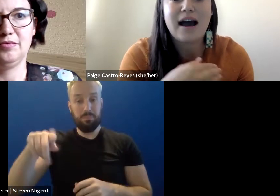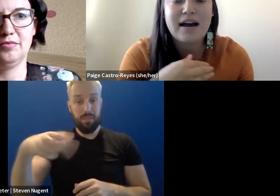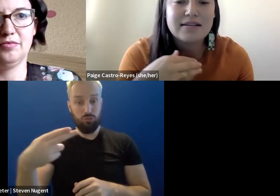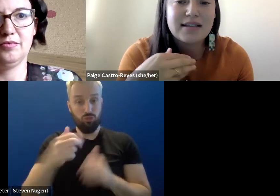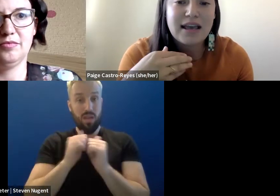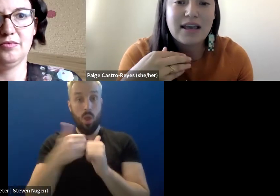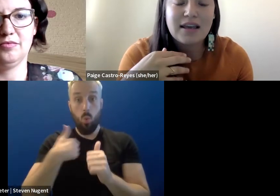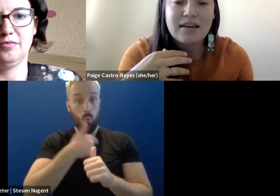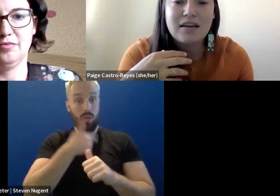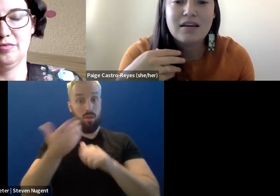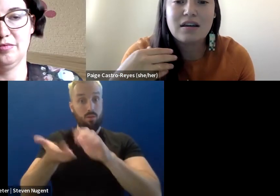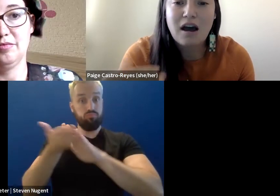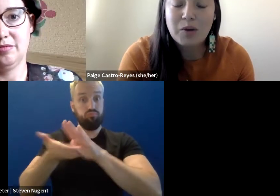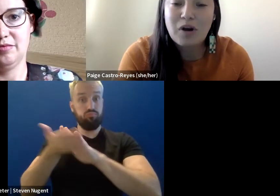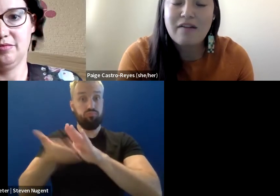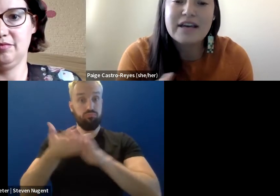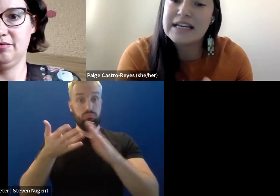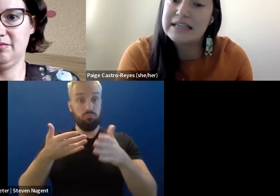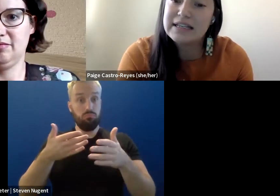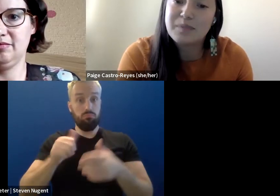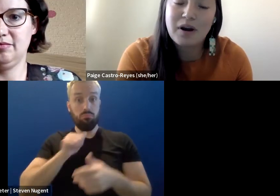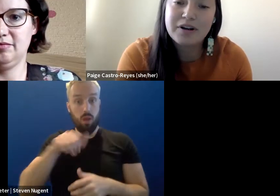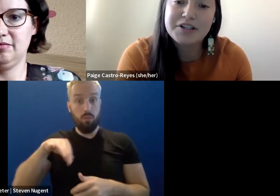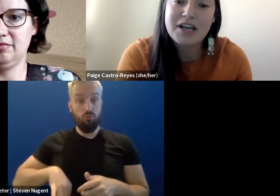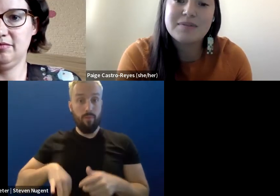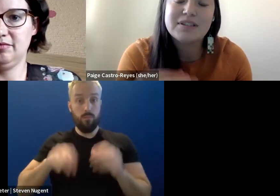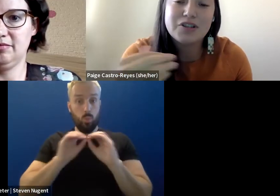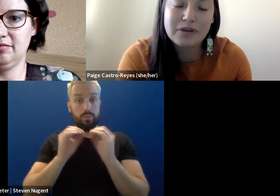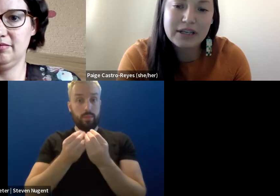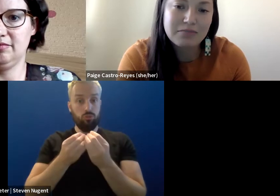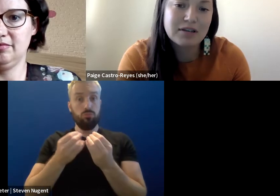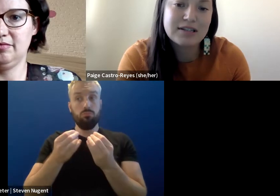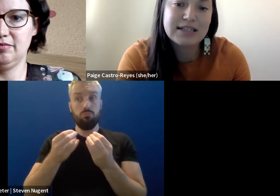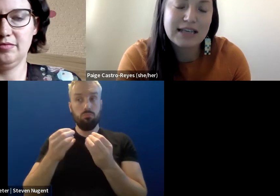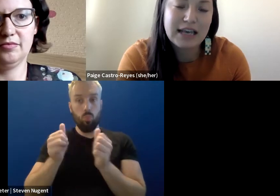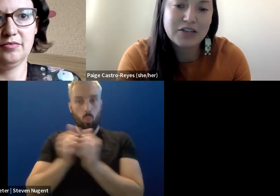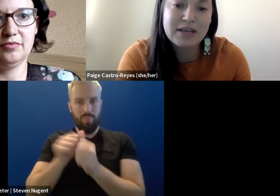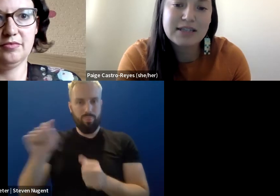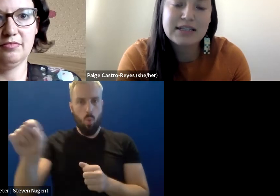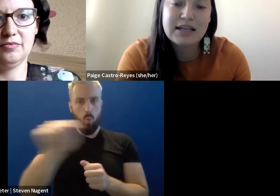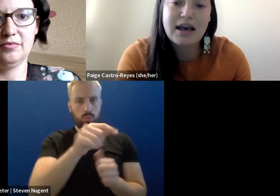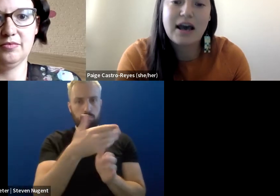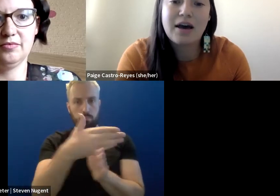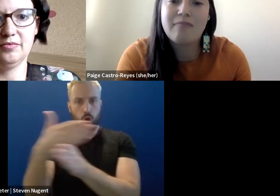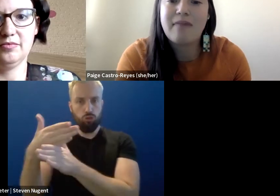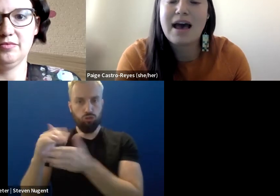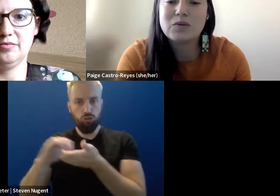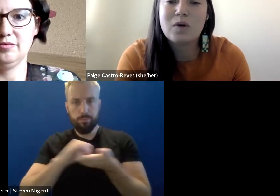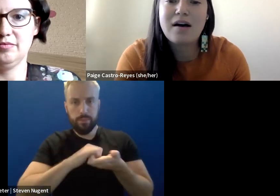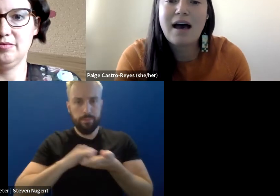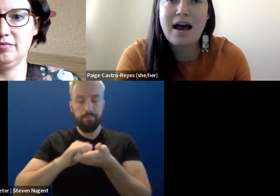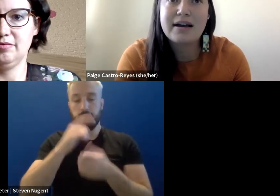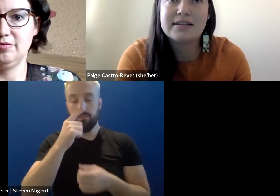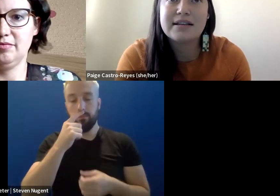operate as a nonprofit in these partnerships, doing community engagement,